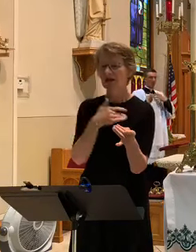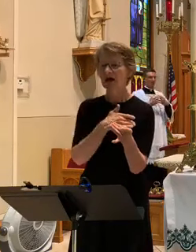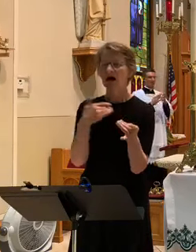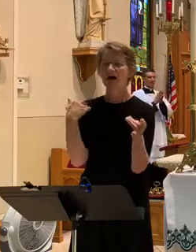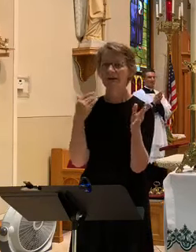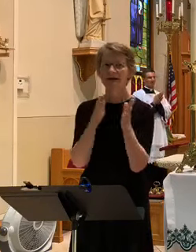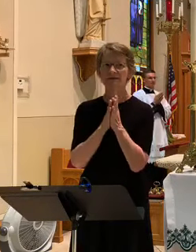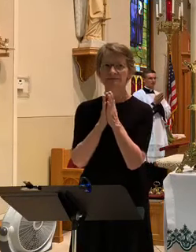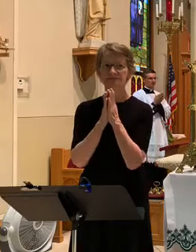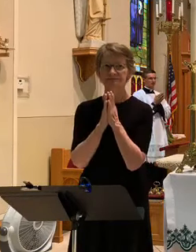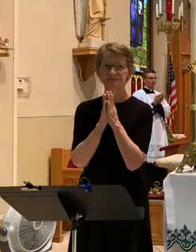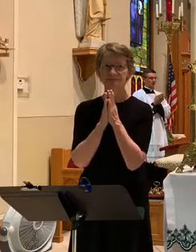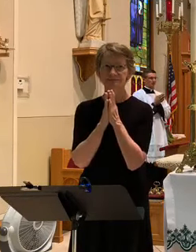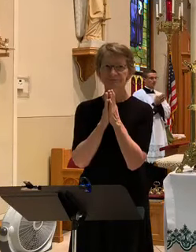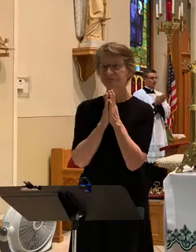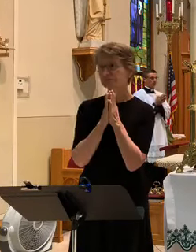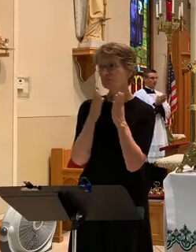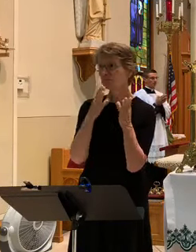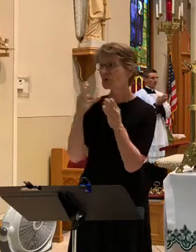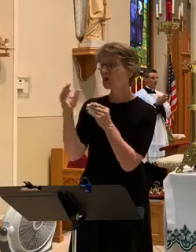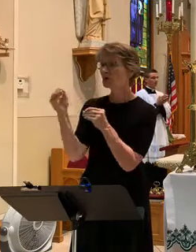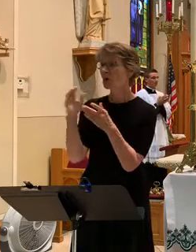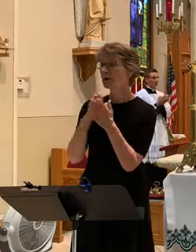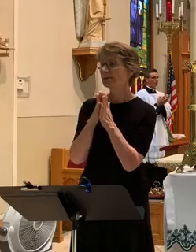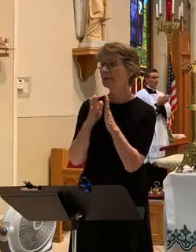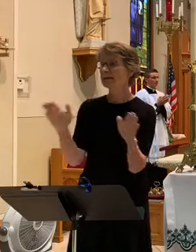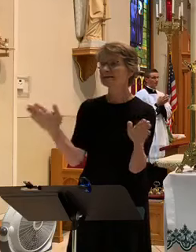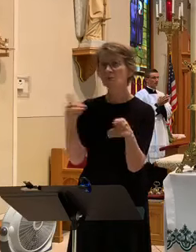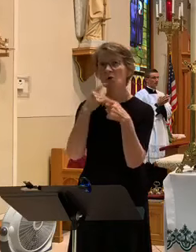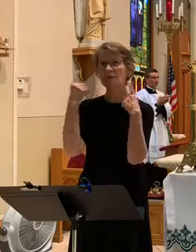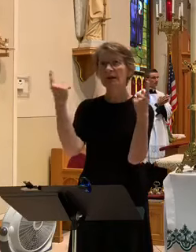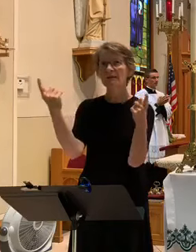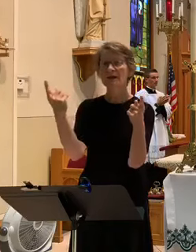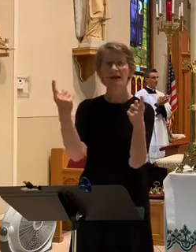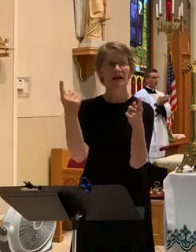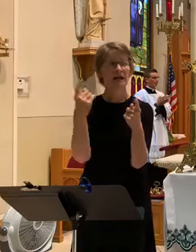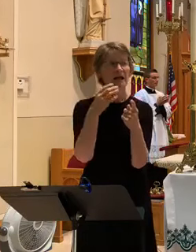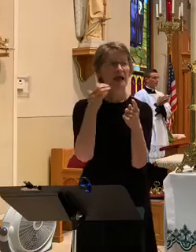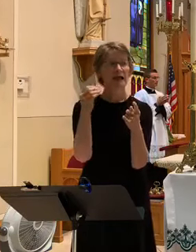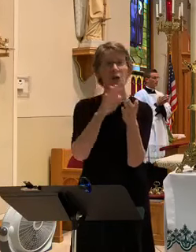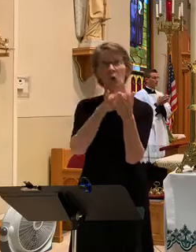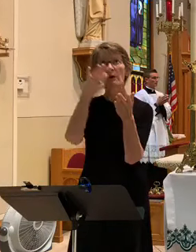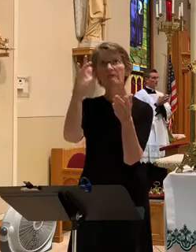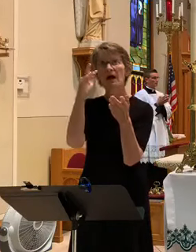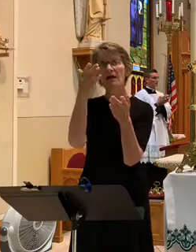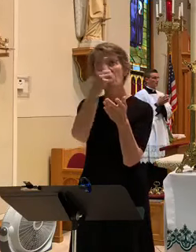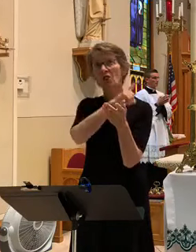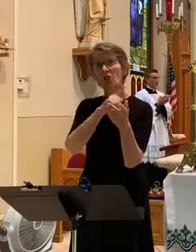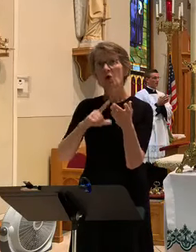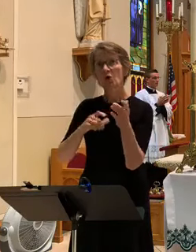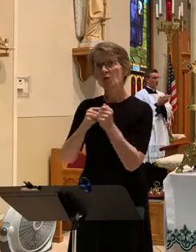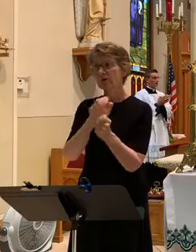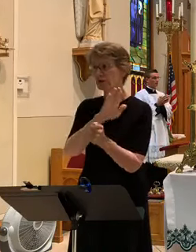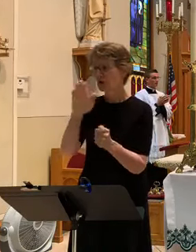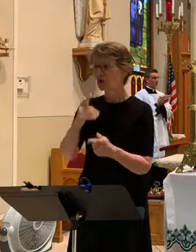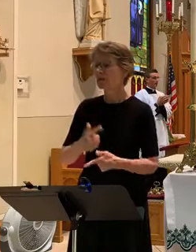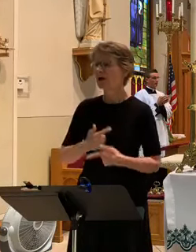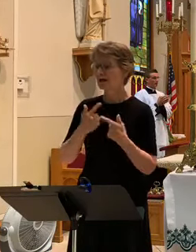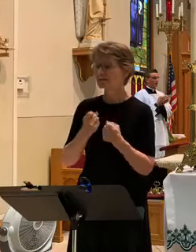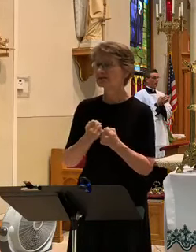Spirit. Amen. Go in peace, proclaiming and glorifying the Lord by your lives.